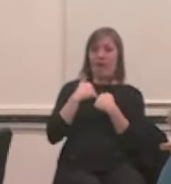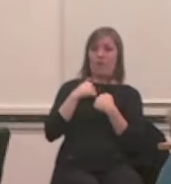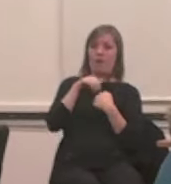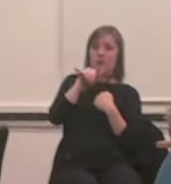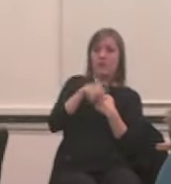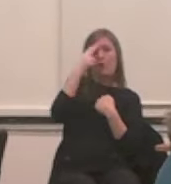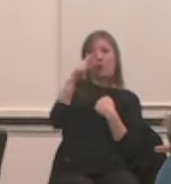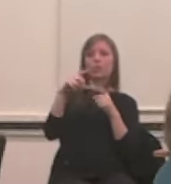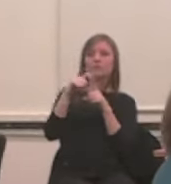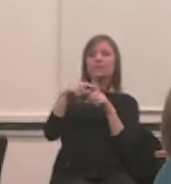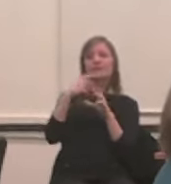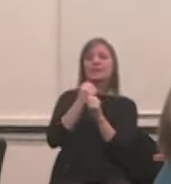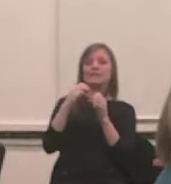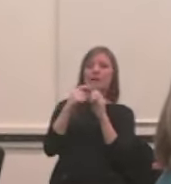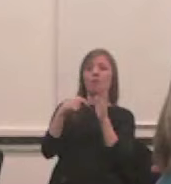called Do Good is Good,